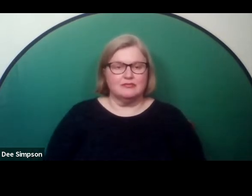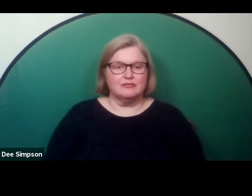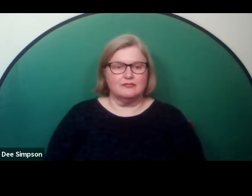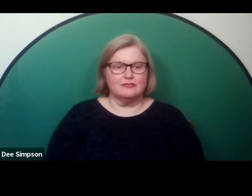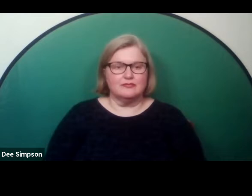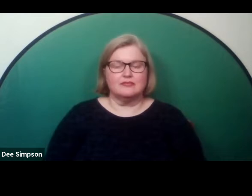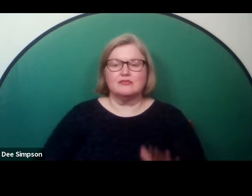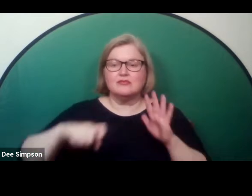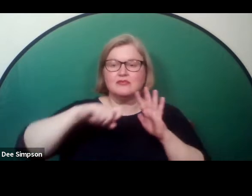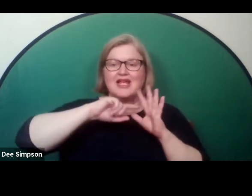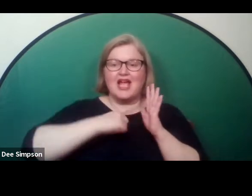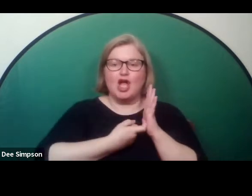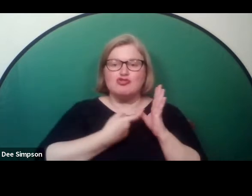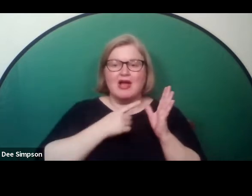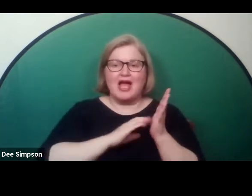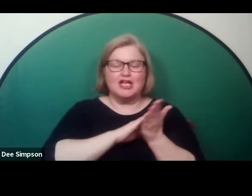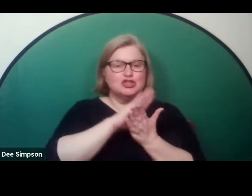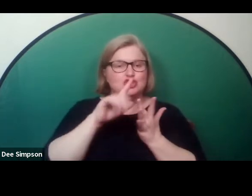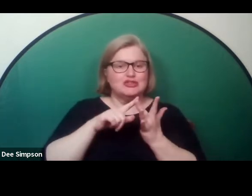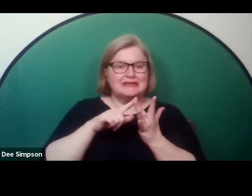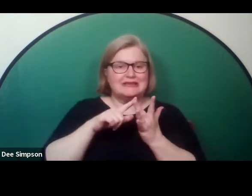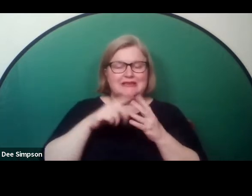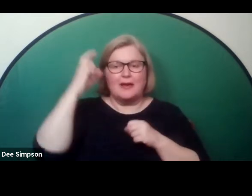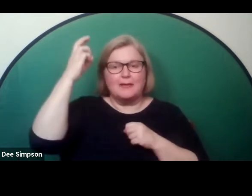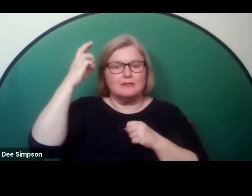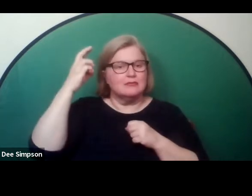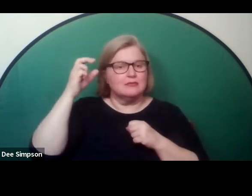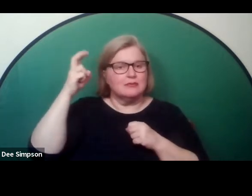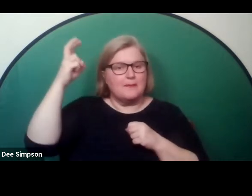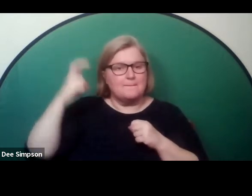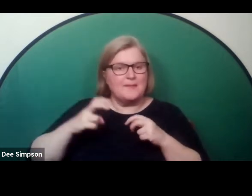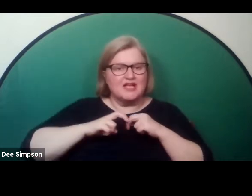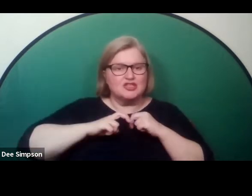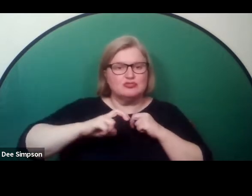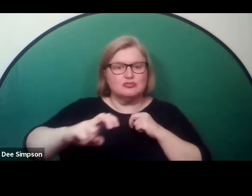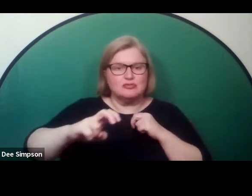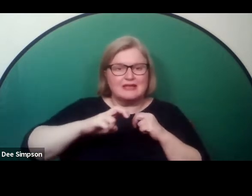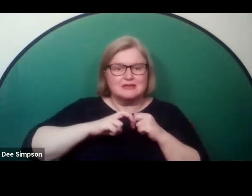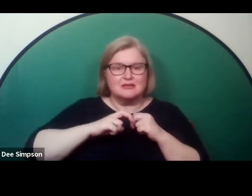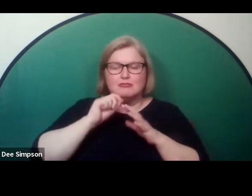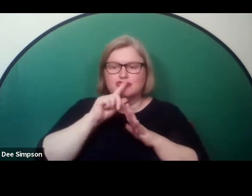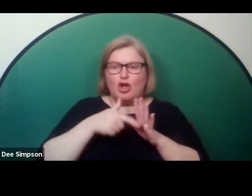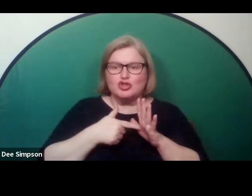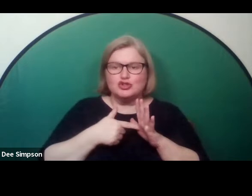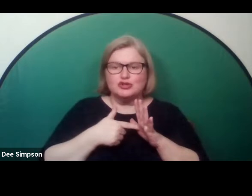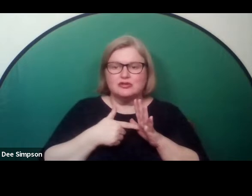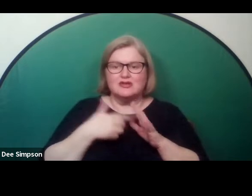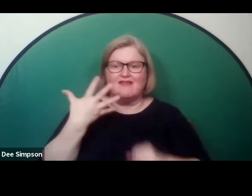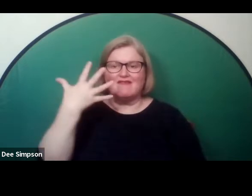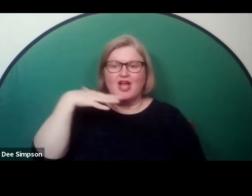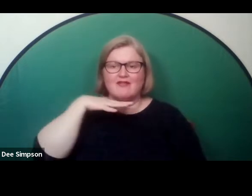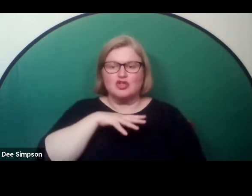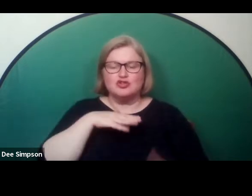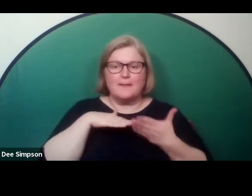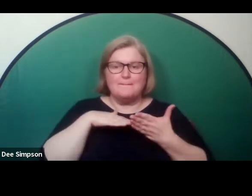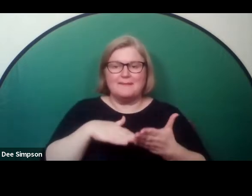Our Karachi Bus Rapid Transit project is a $500 million